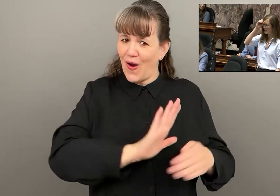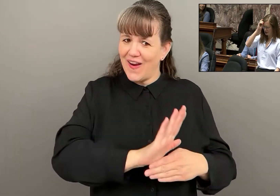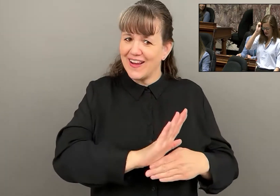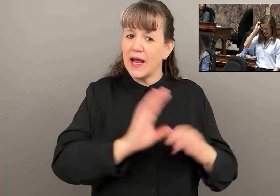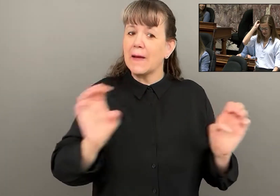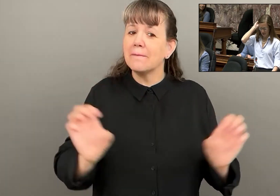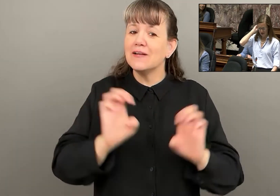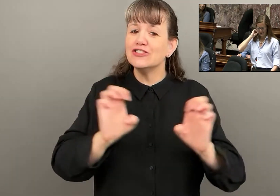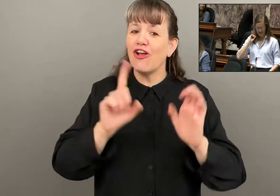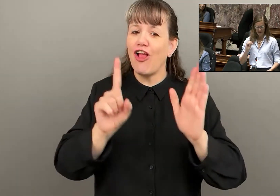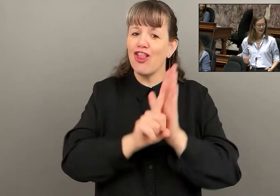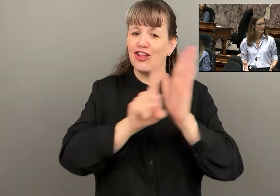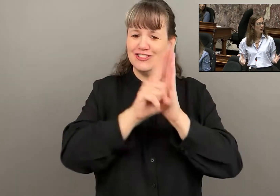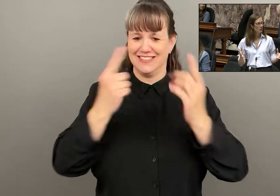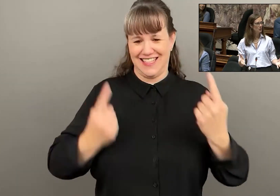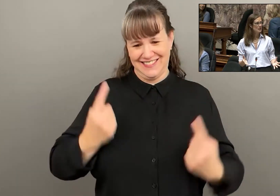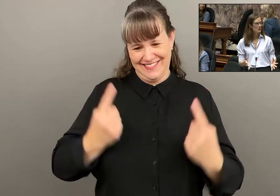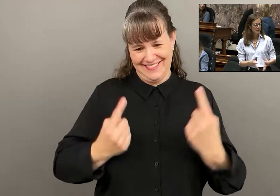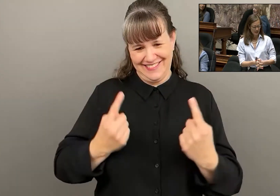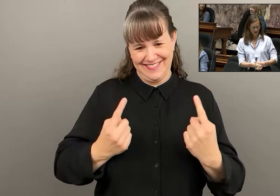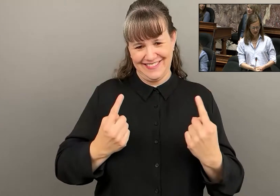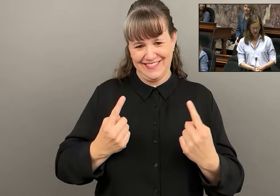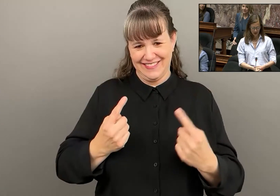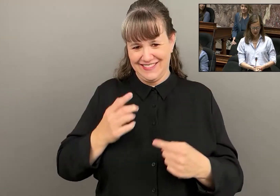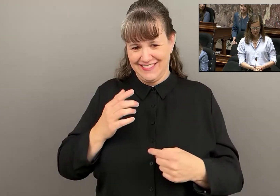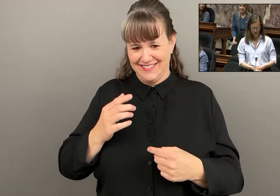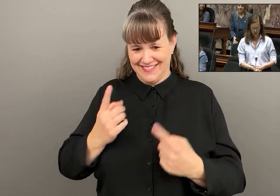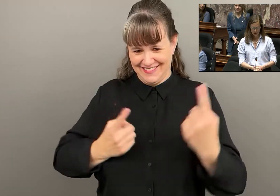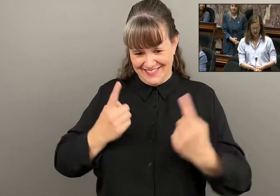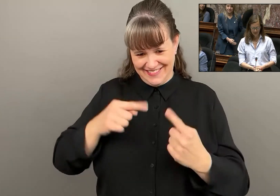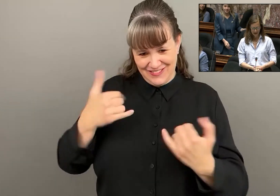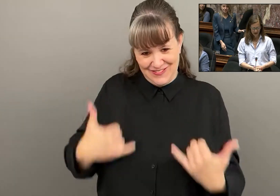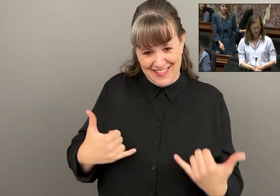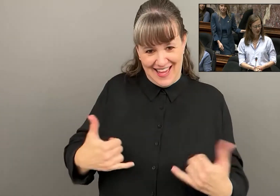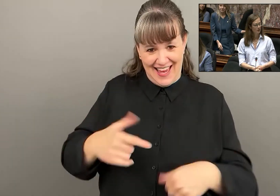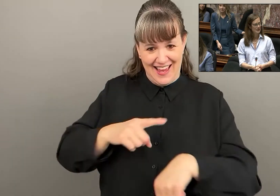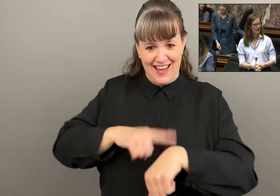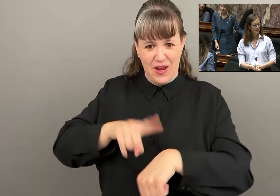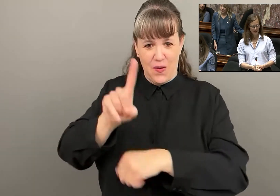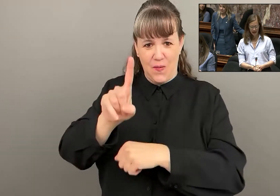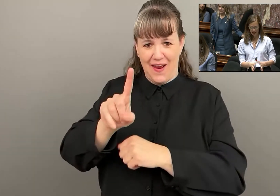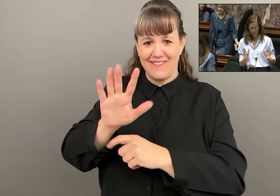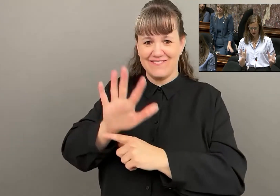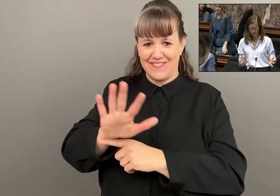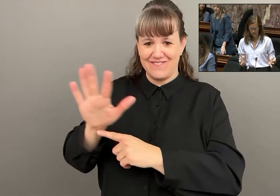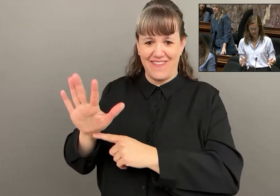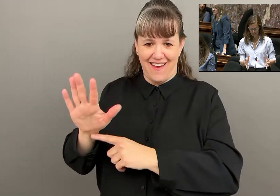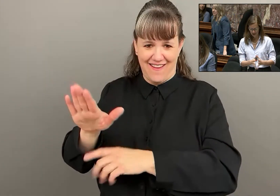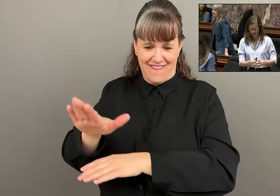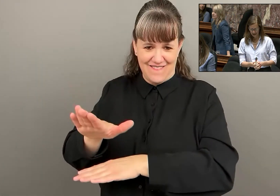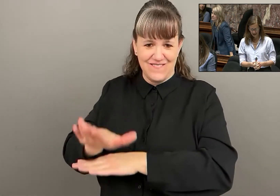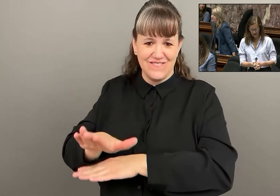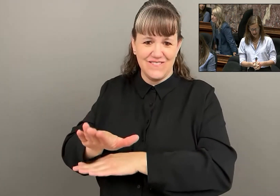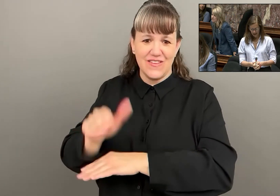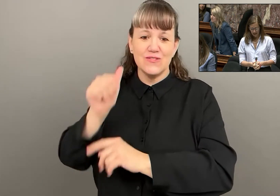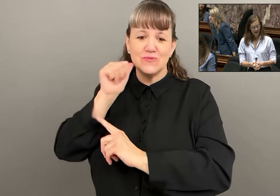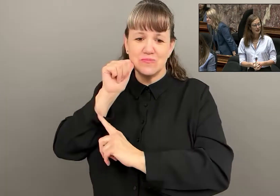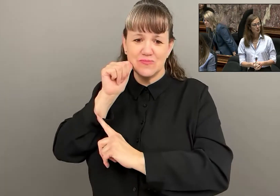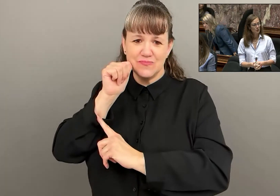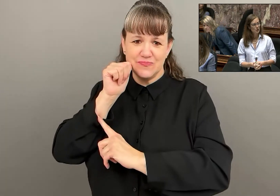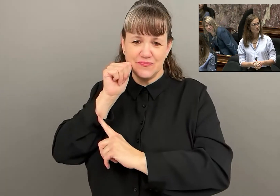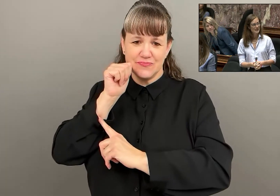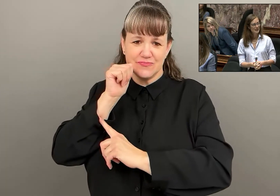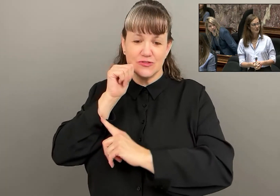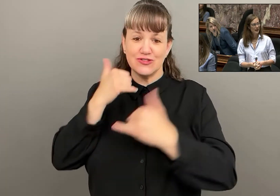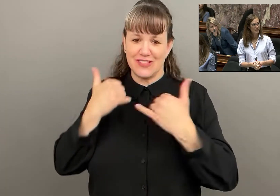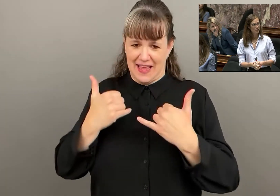and people across the province that you're going to be receiving an alert on your mobile device, radio and TV at 1:55 today. In